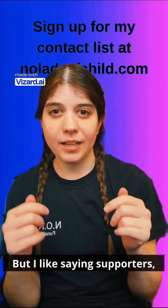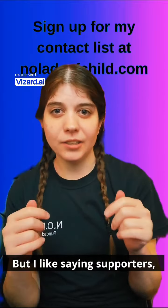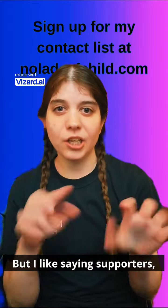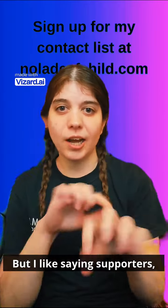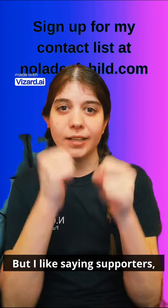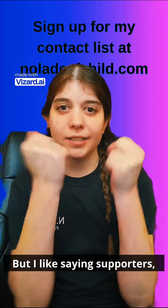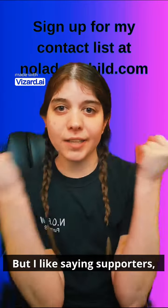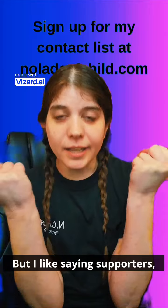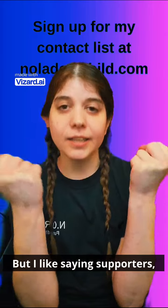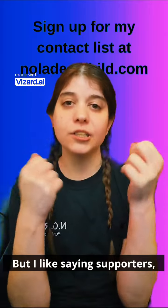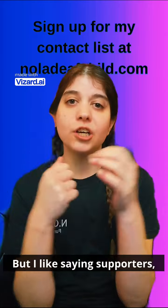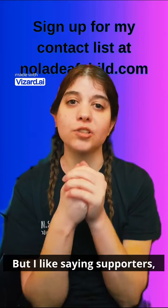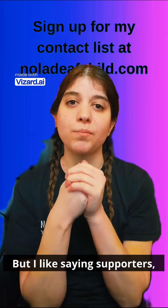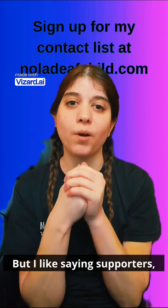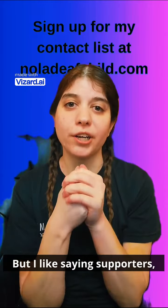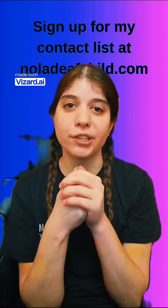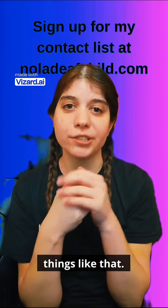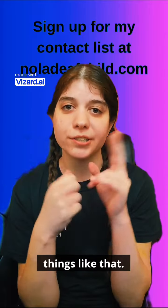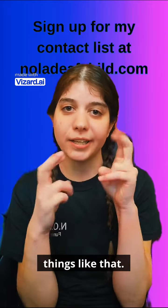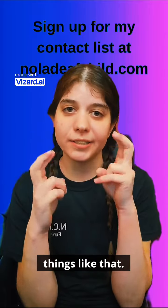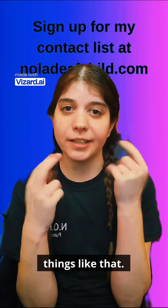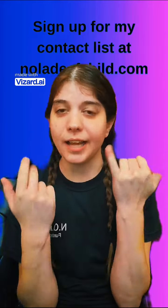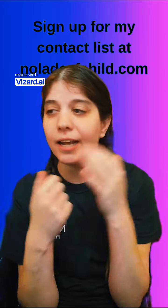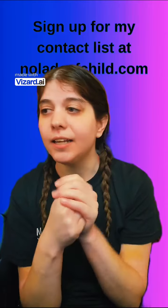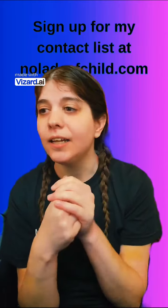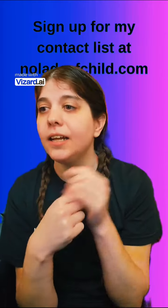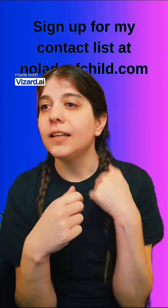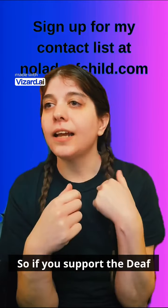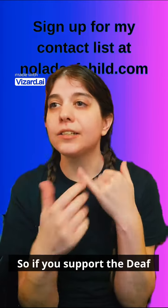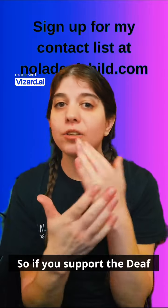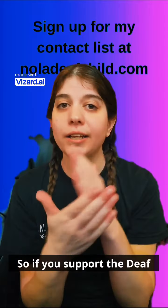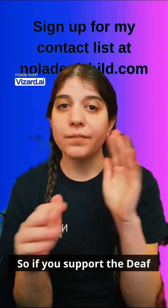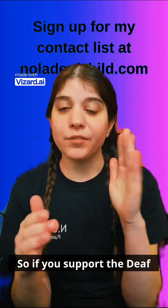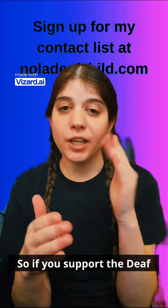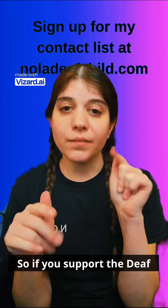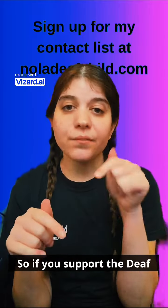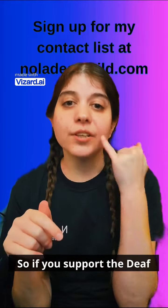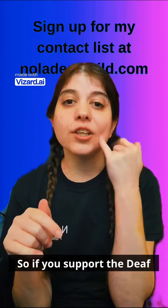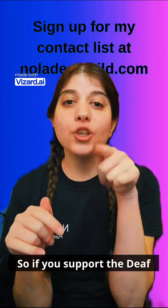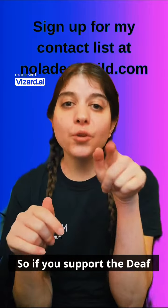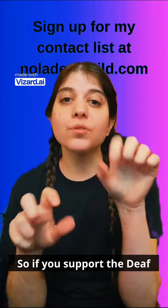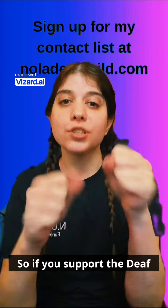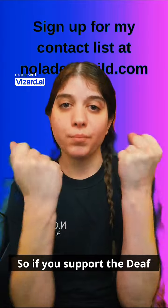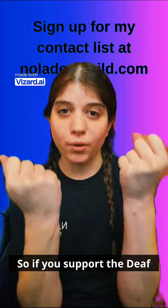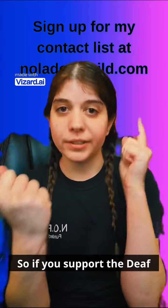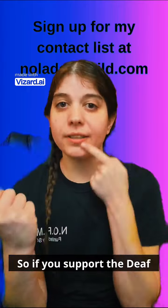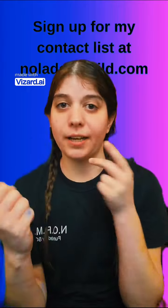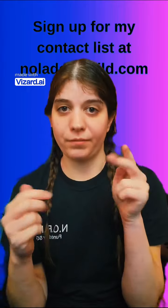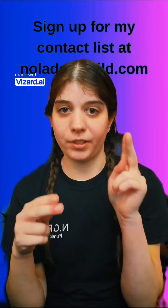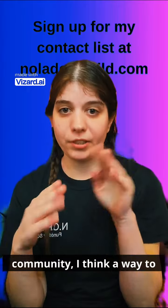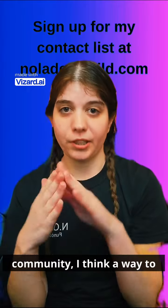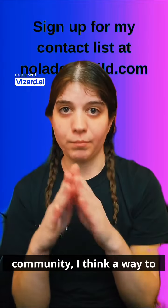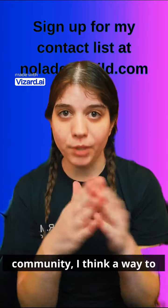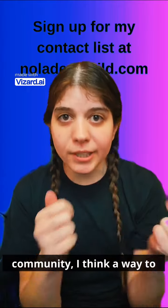I like saying supporters, things like that. So if you support the deaf community,